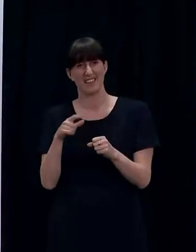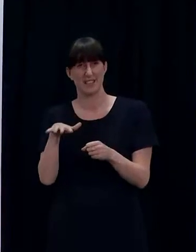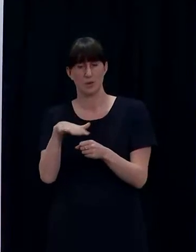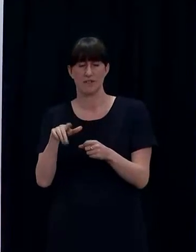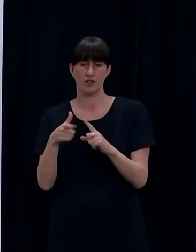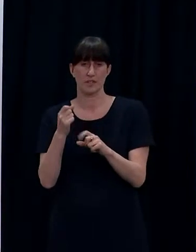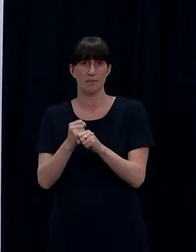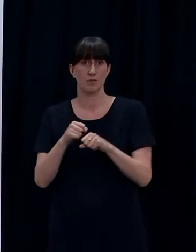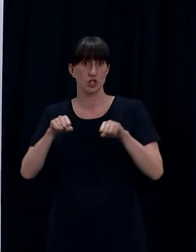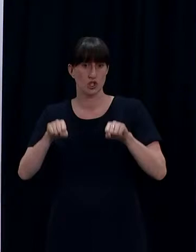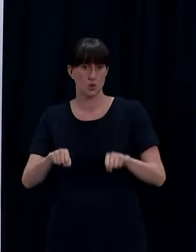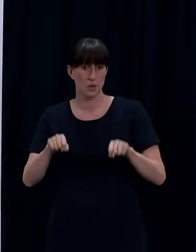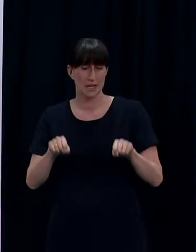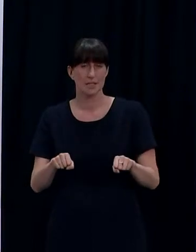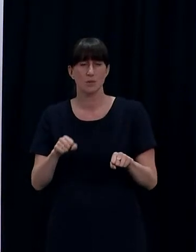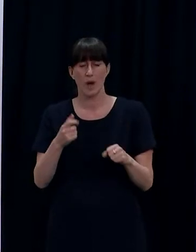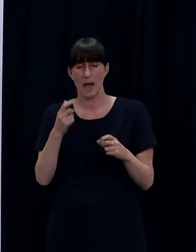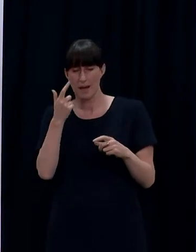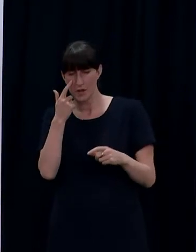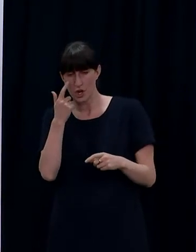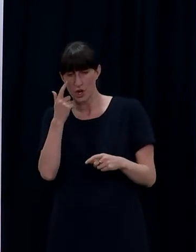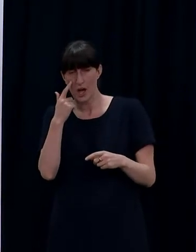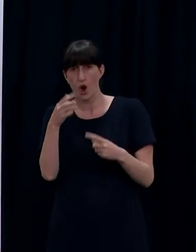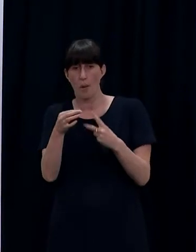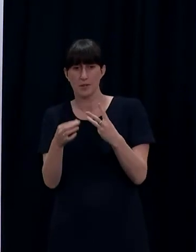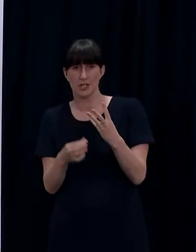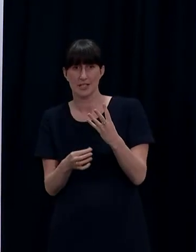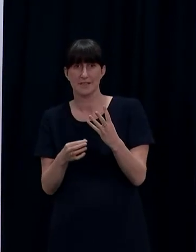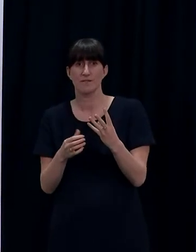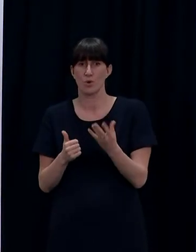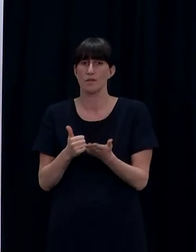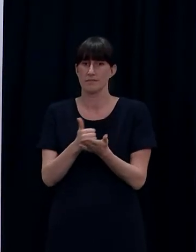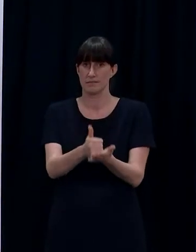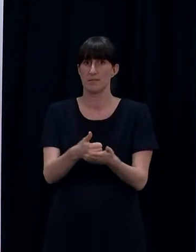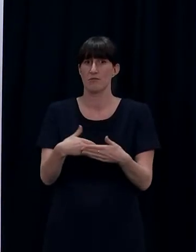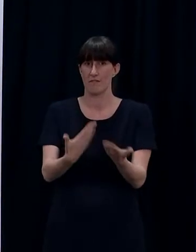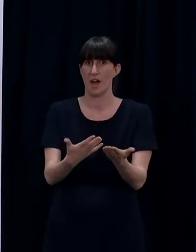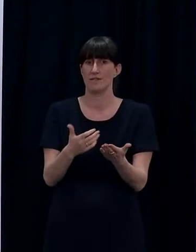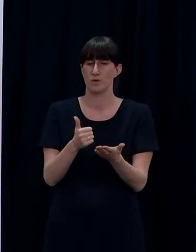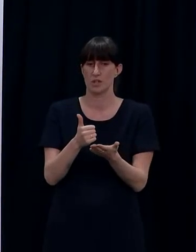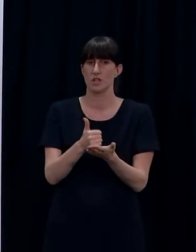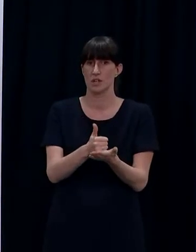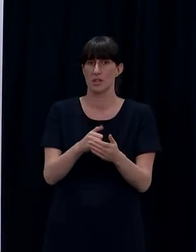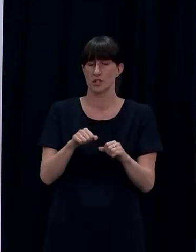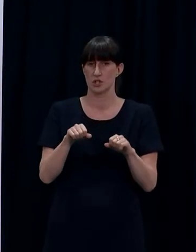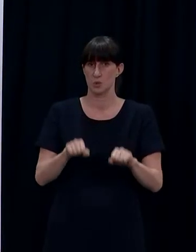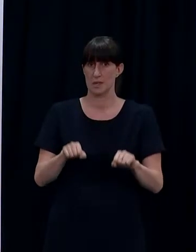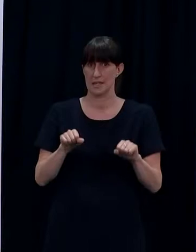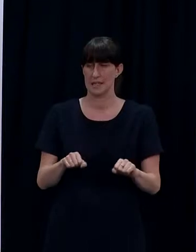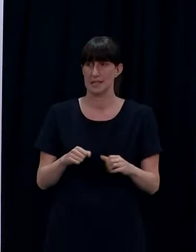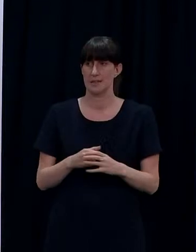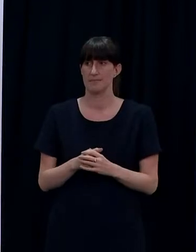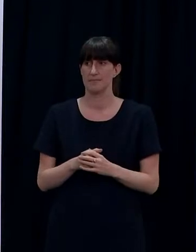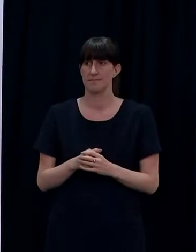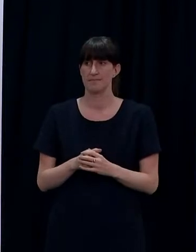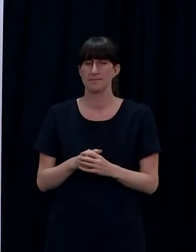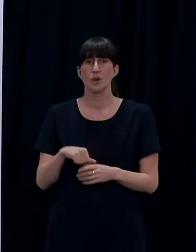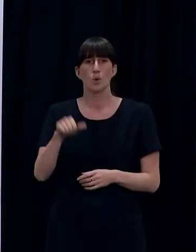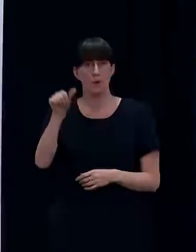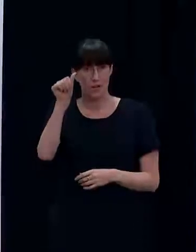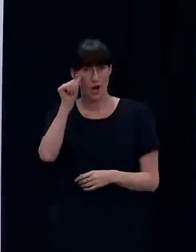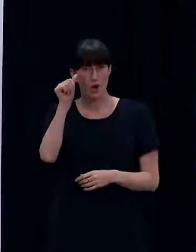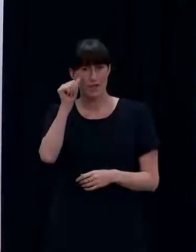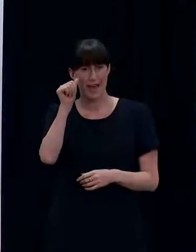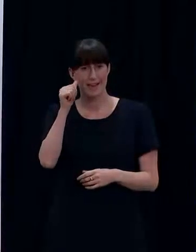continue to look at what our options will be around any further support we might be able to provide there, noting the existence of hardship funds